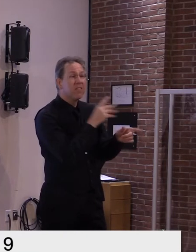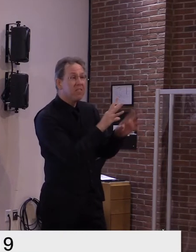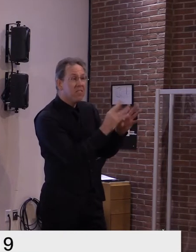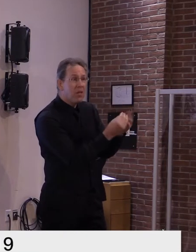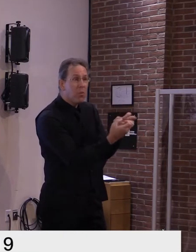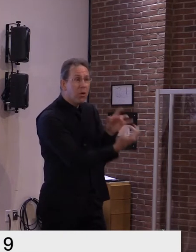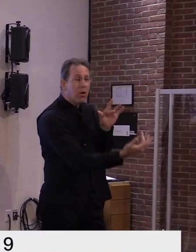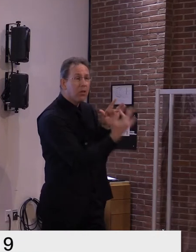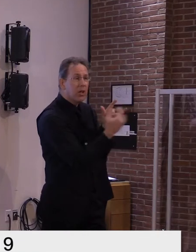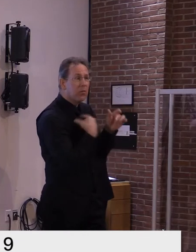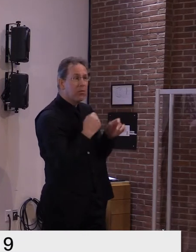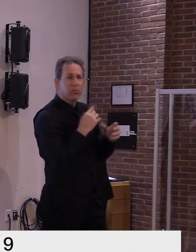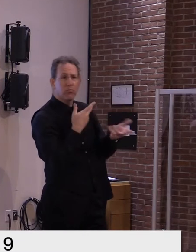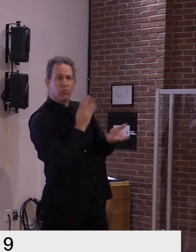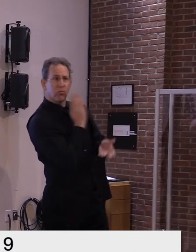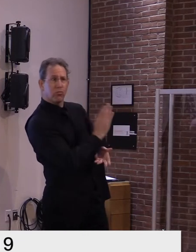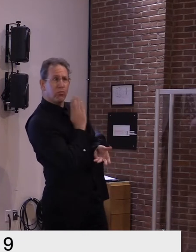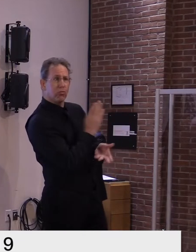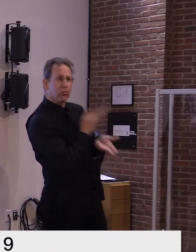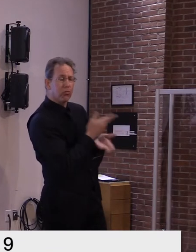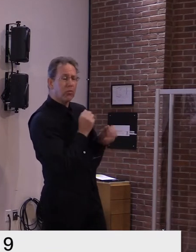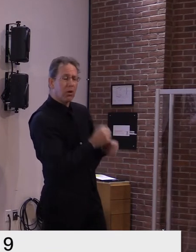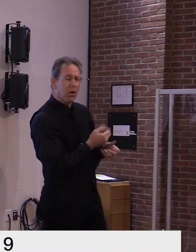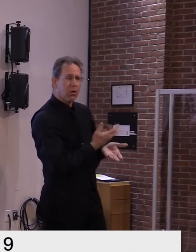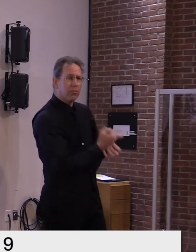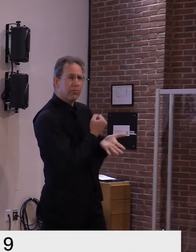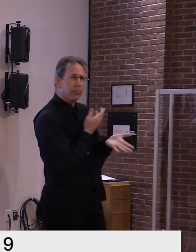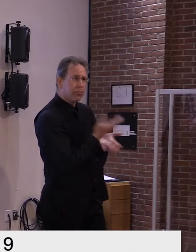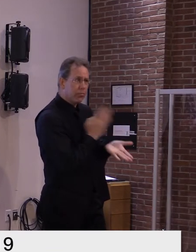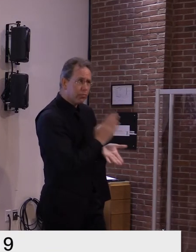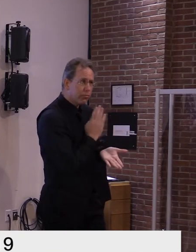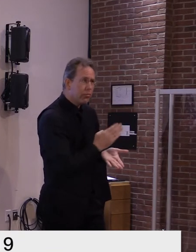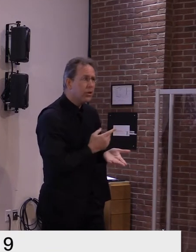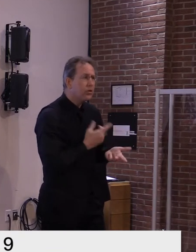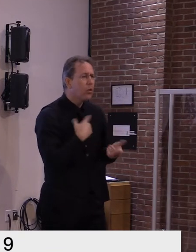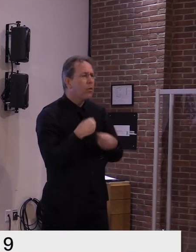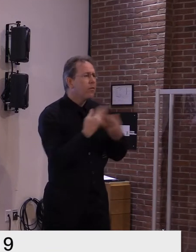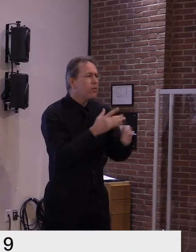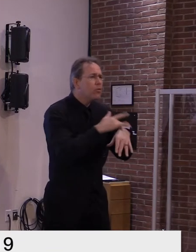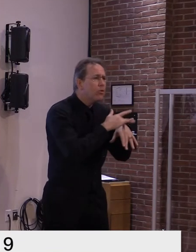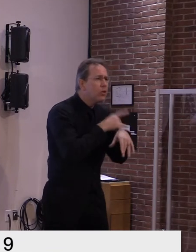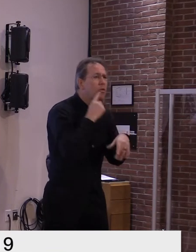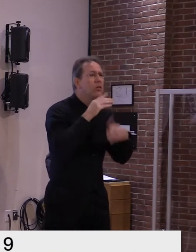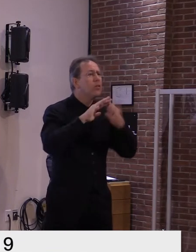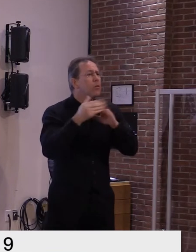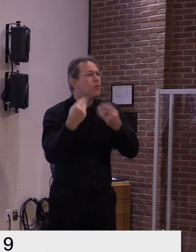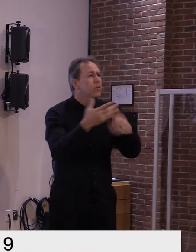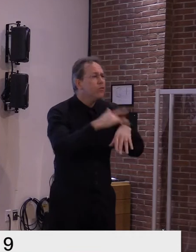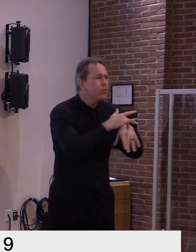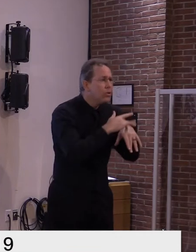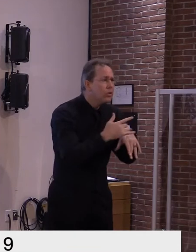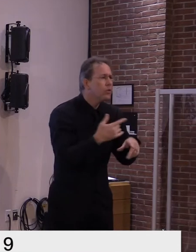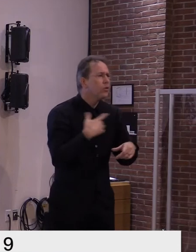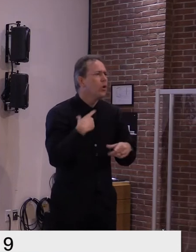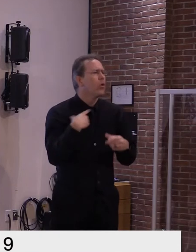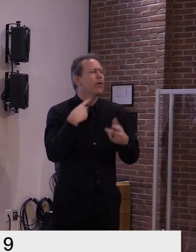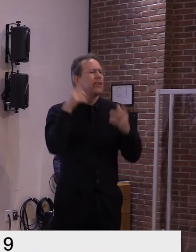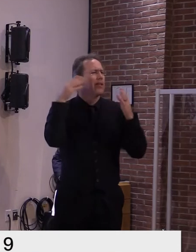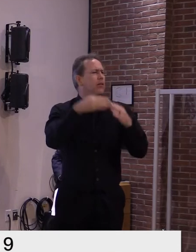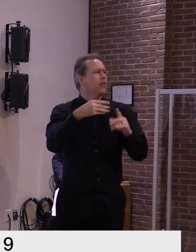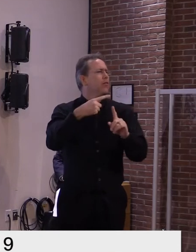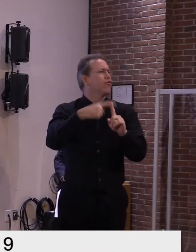with the Housing and Community Development Commissioner, who can talk about our rental programs and make sure that people